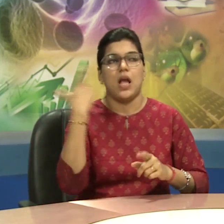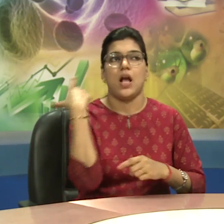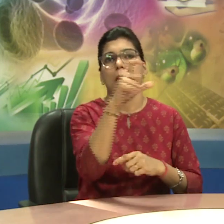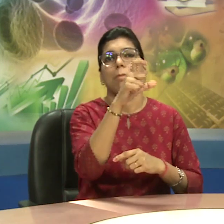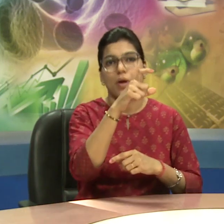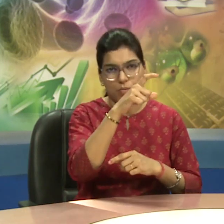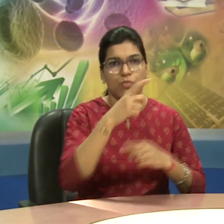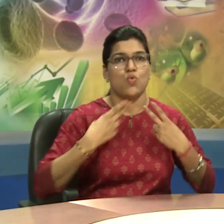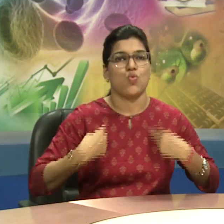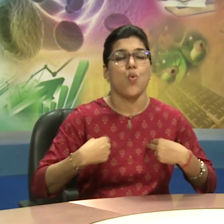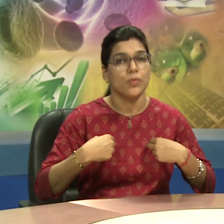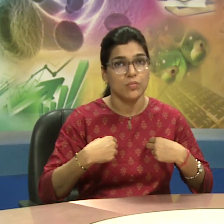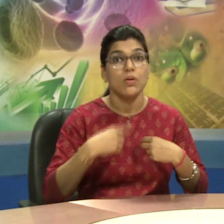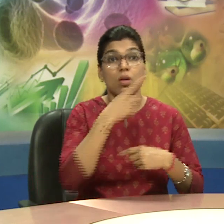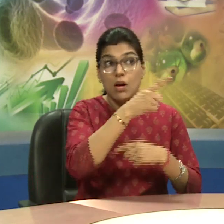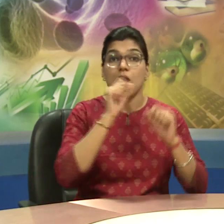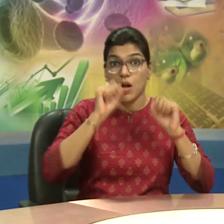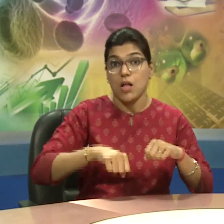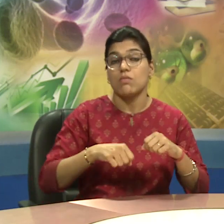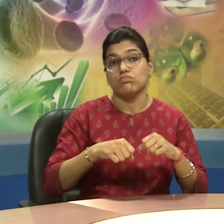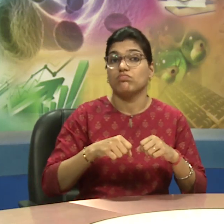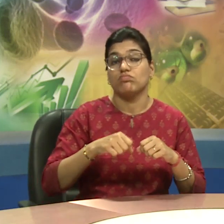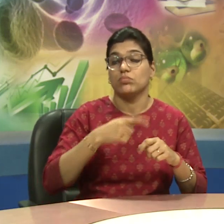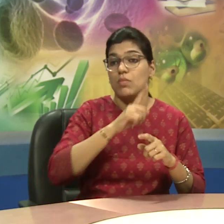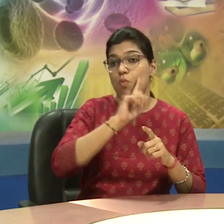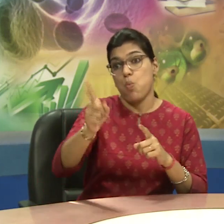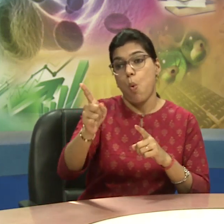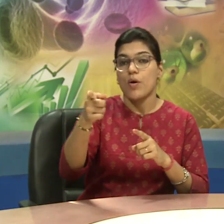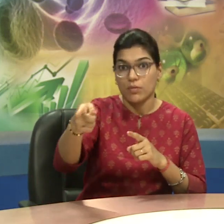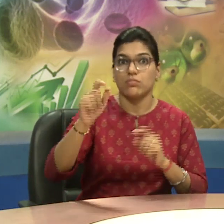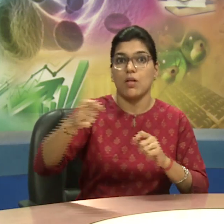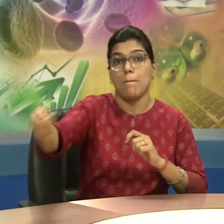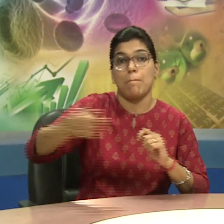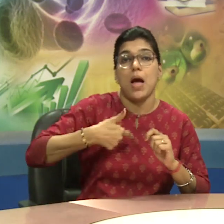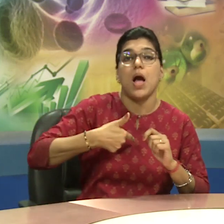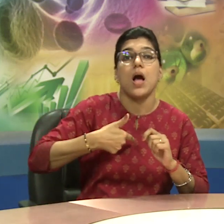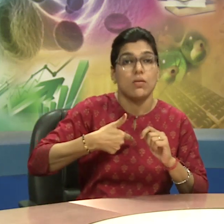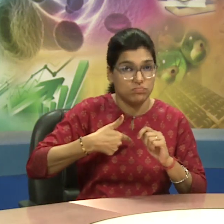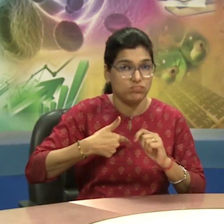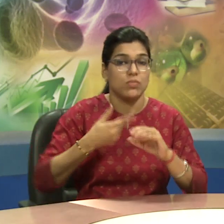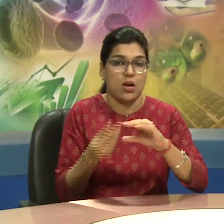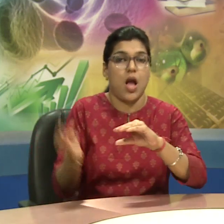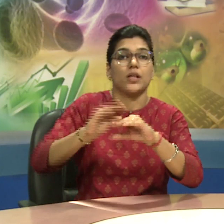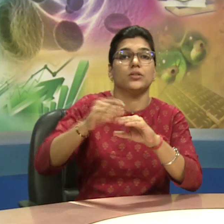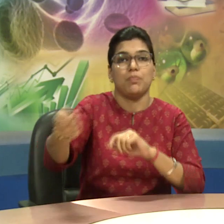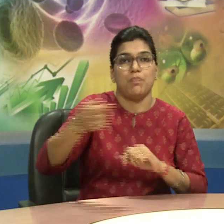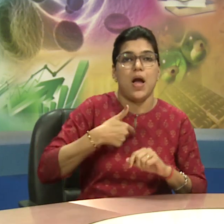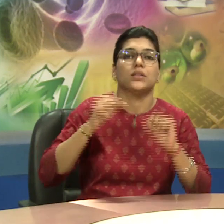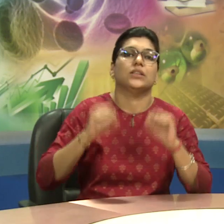to prevent the injury, or if injury is caused in spite of precaution, you have a